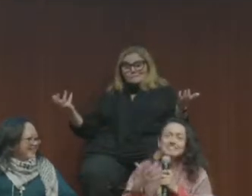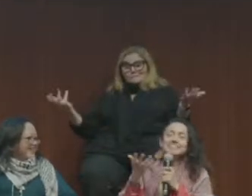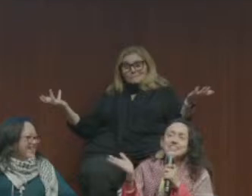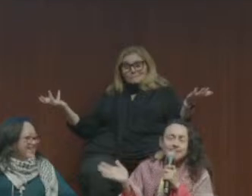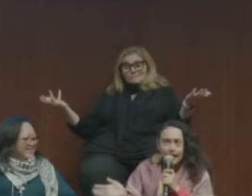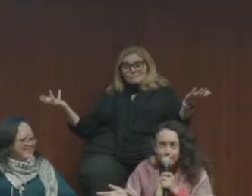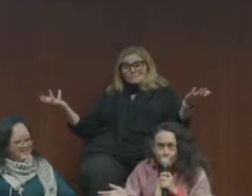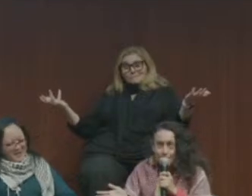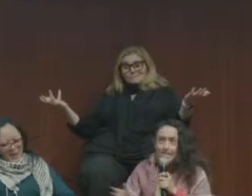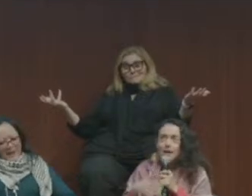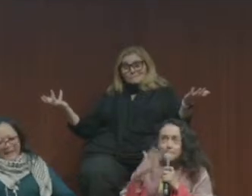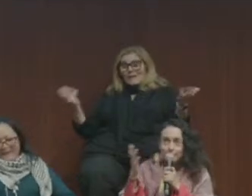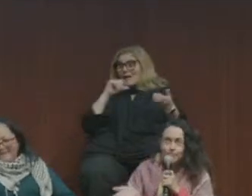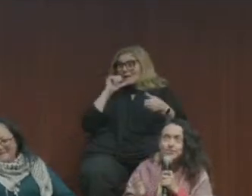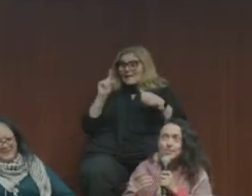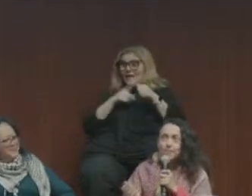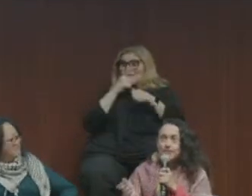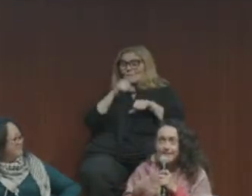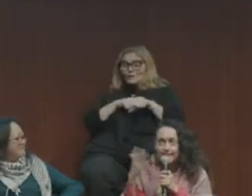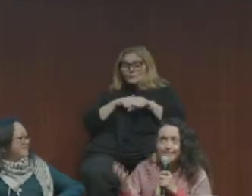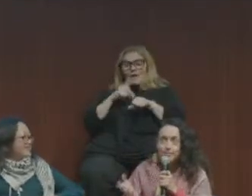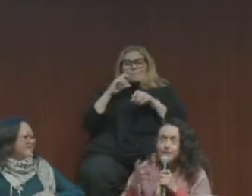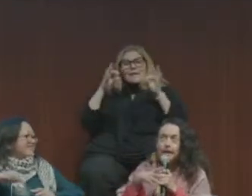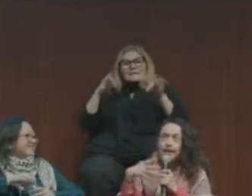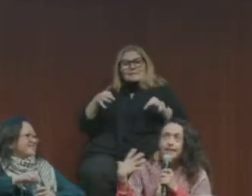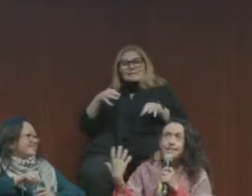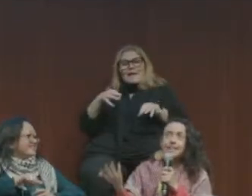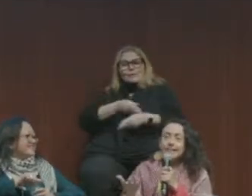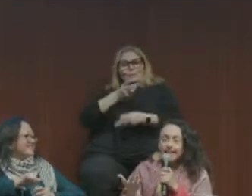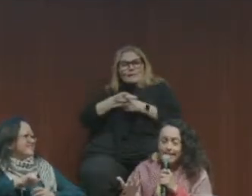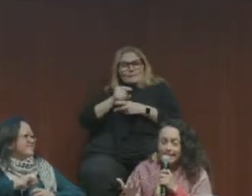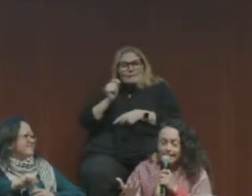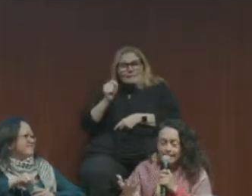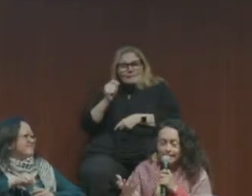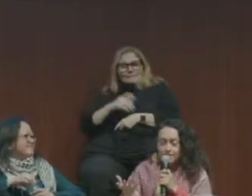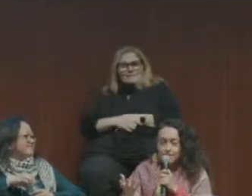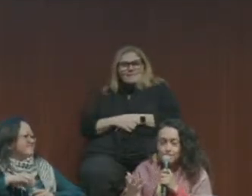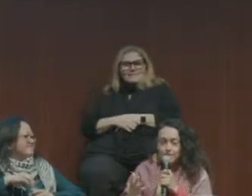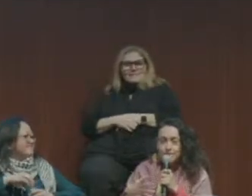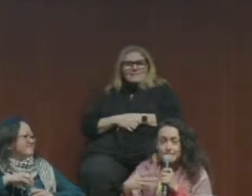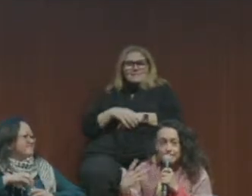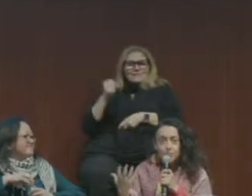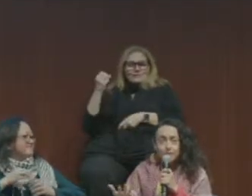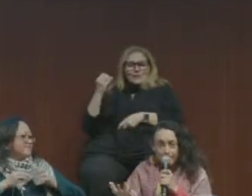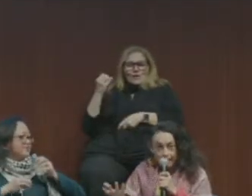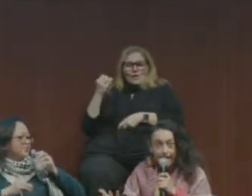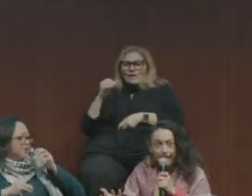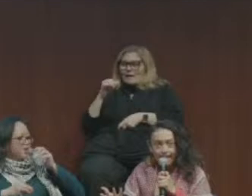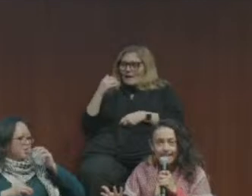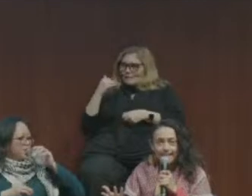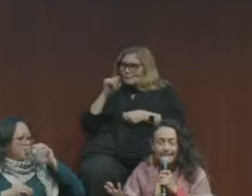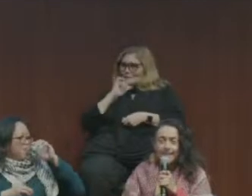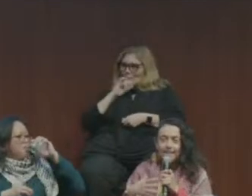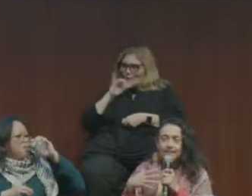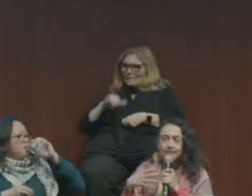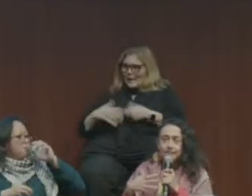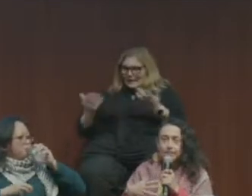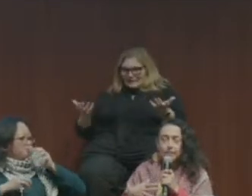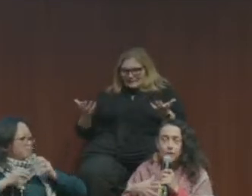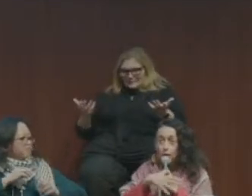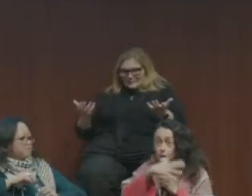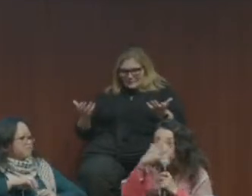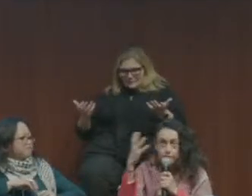sorry, not the first time, but the first time I decided to keep it. And to deal with that,